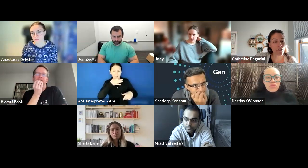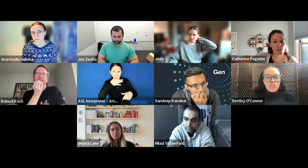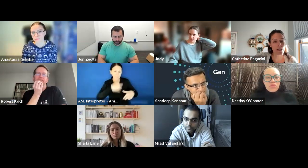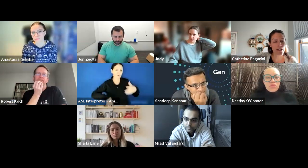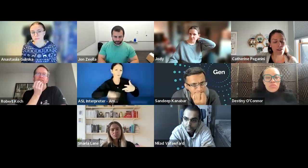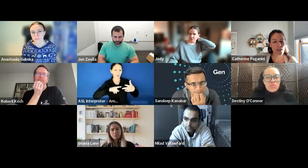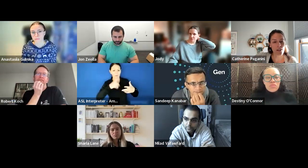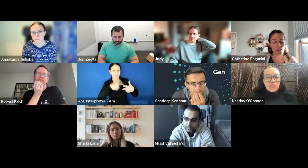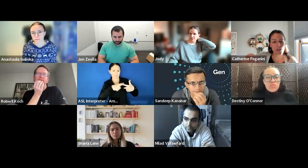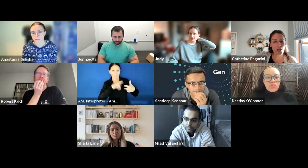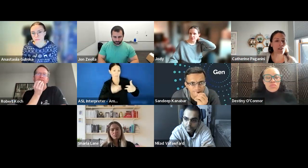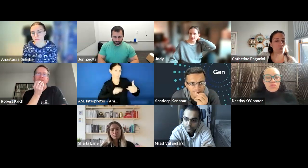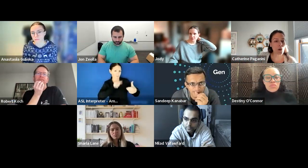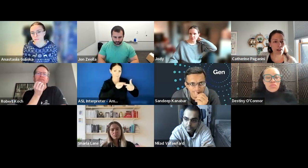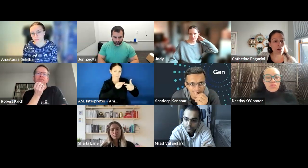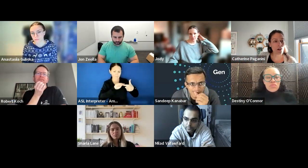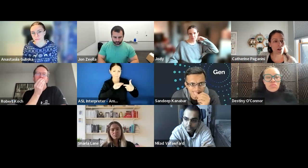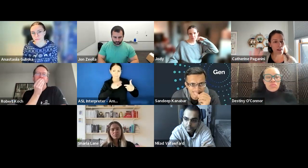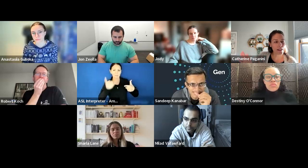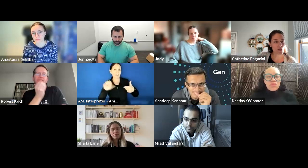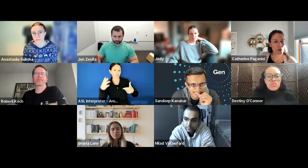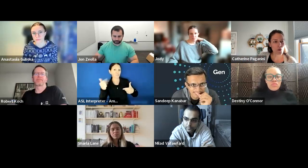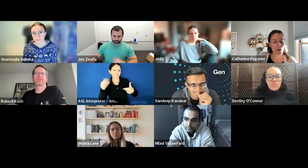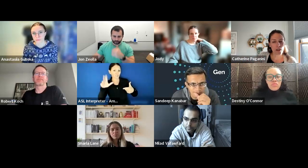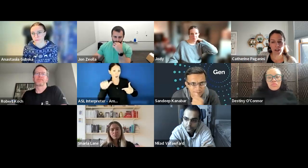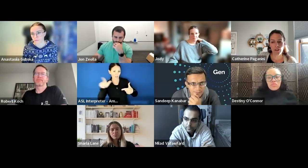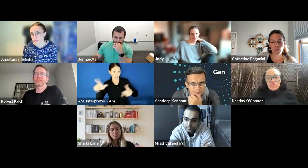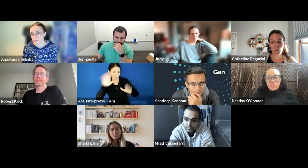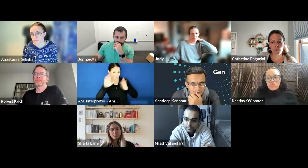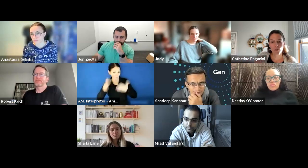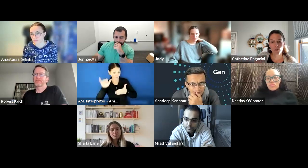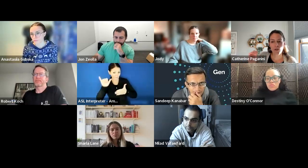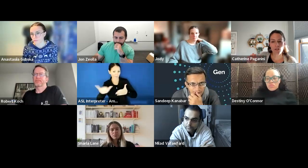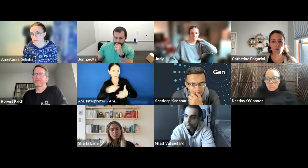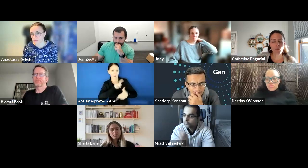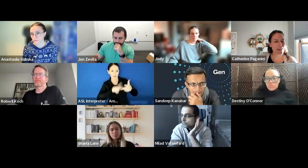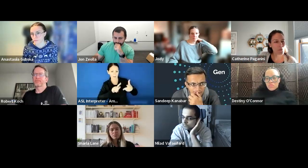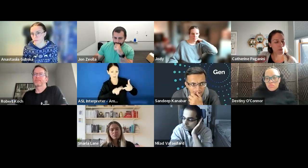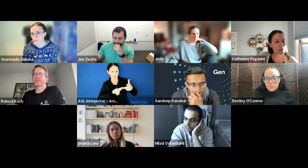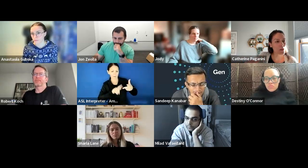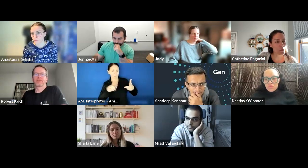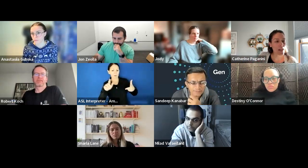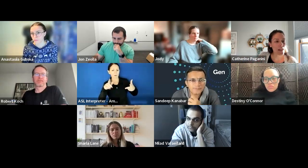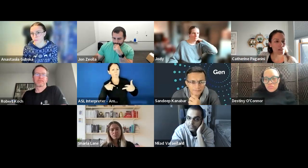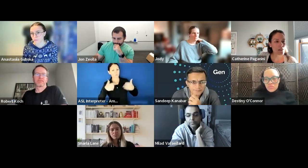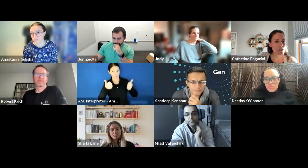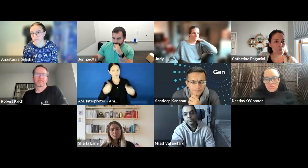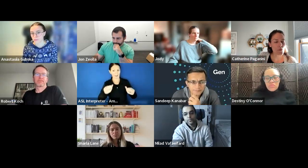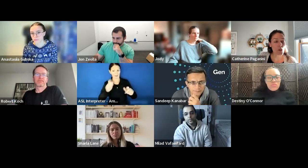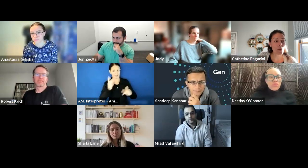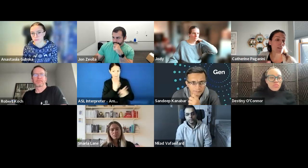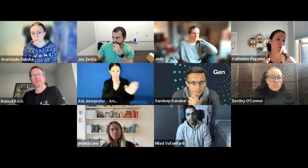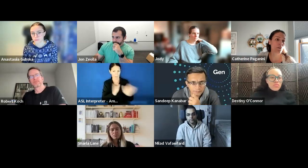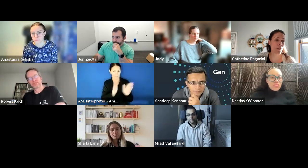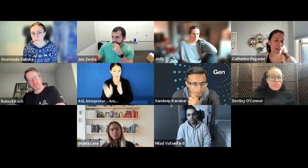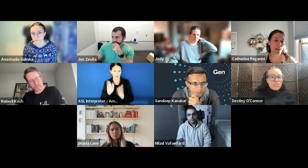stuff is in that Charlotte is working on. And so we've been trying to keep it very organized.